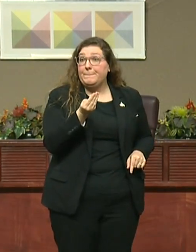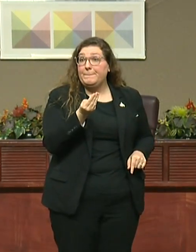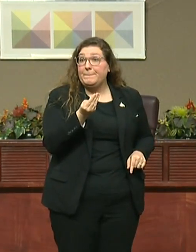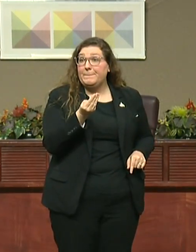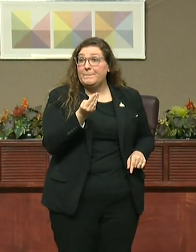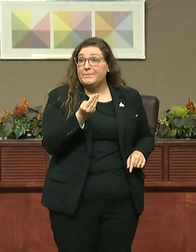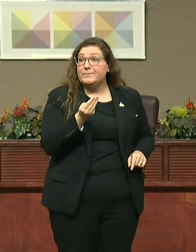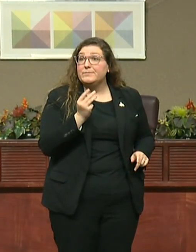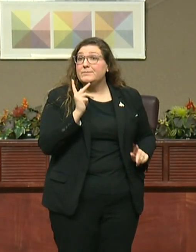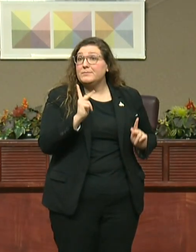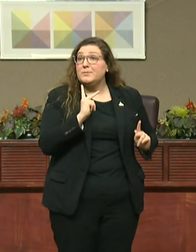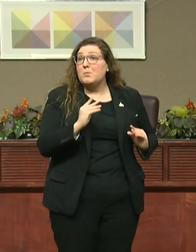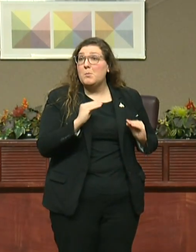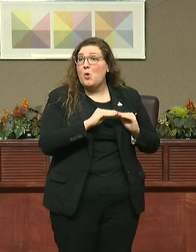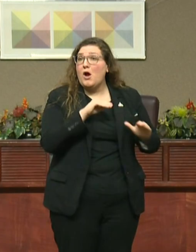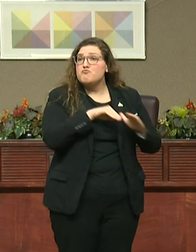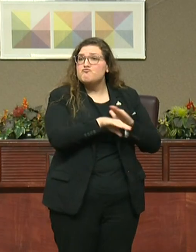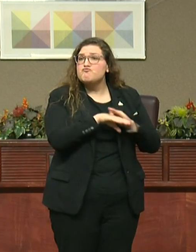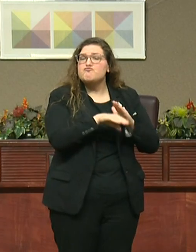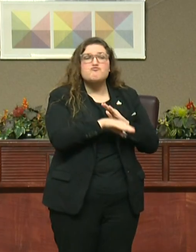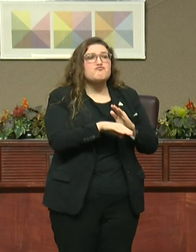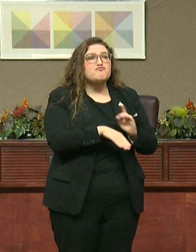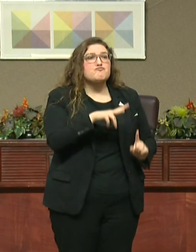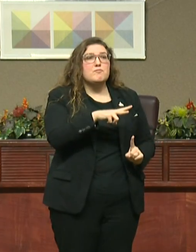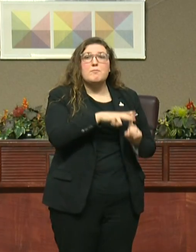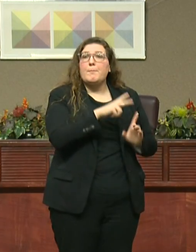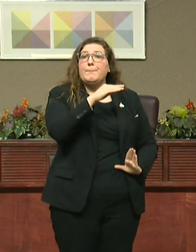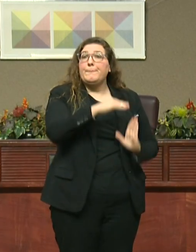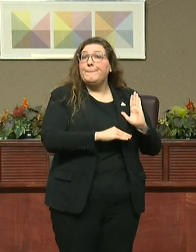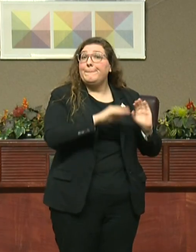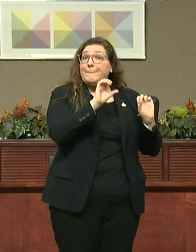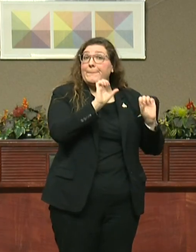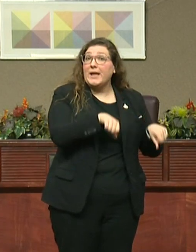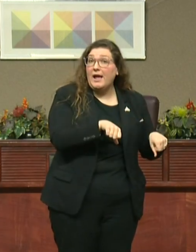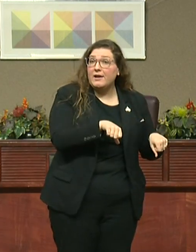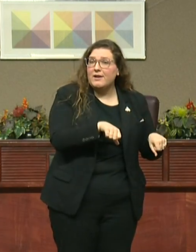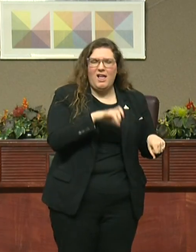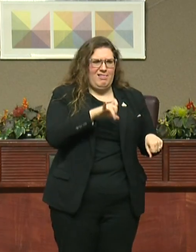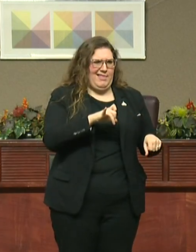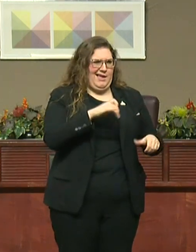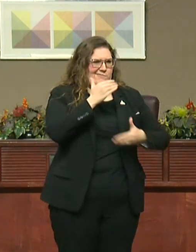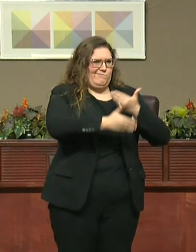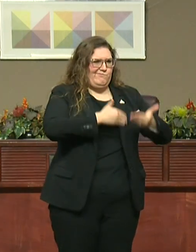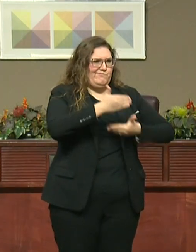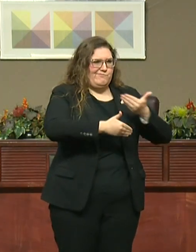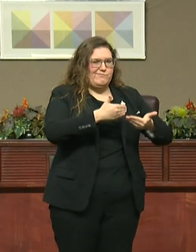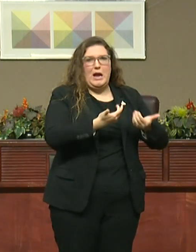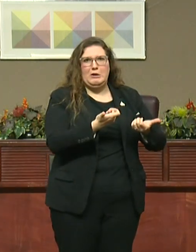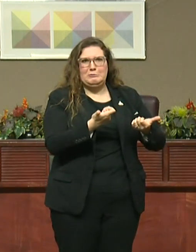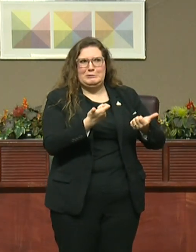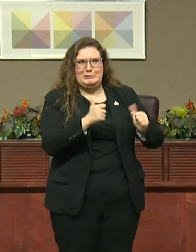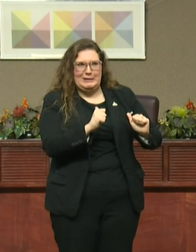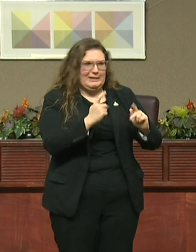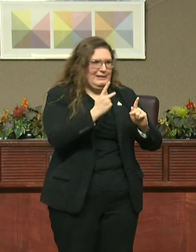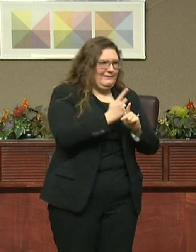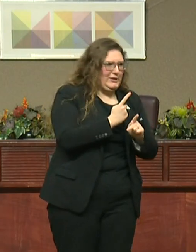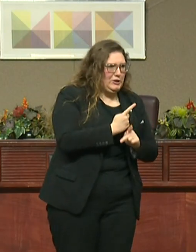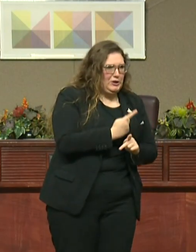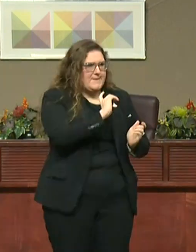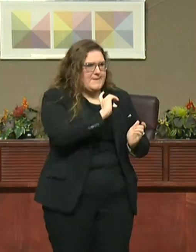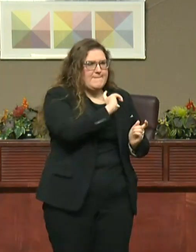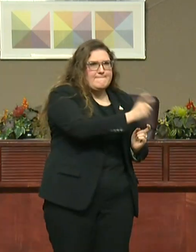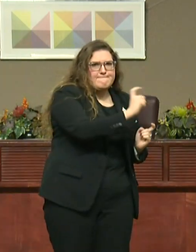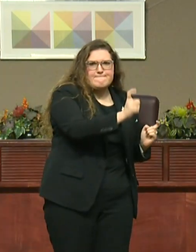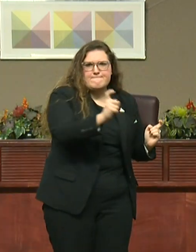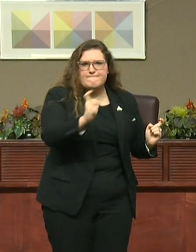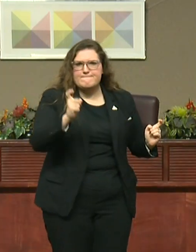apply. We're perfecting those processes to be able to process payments to get money in the hands of